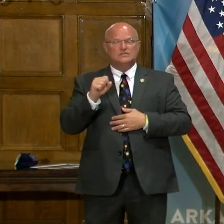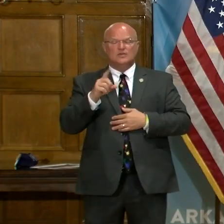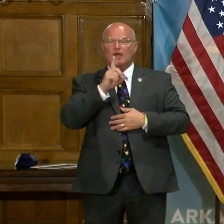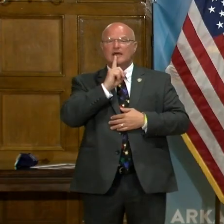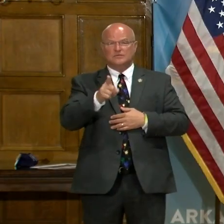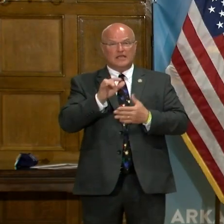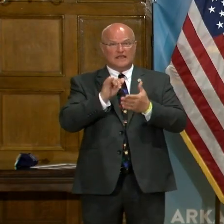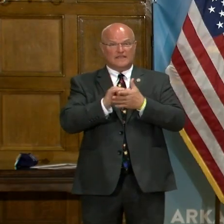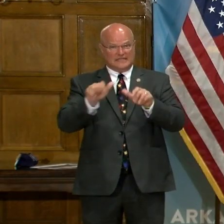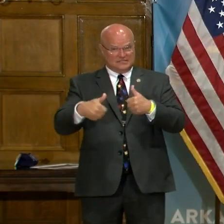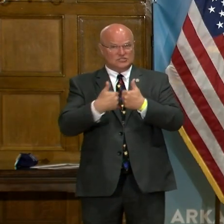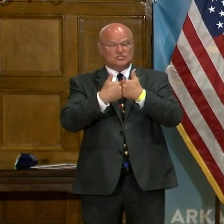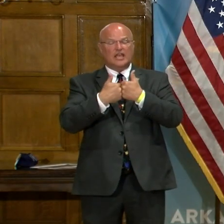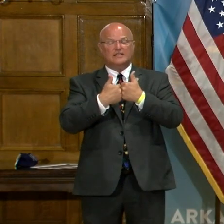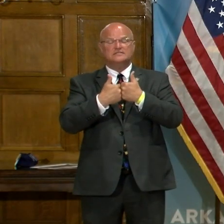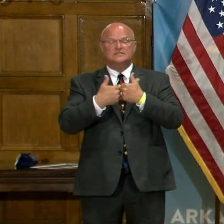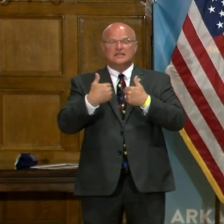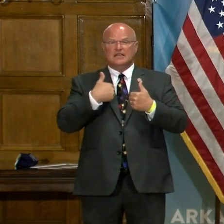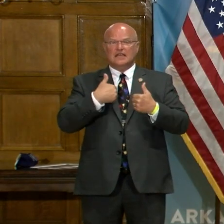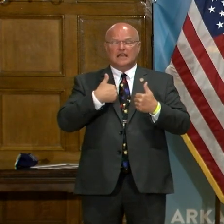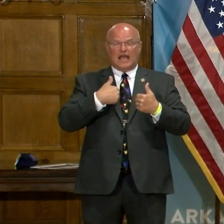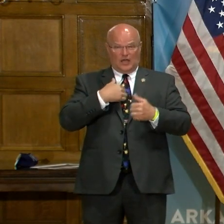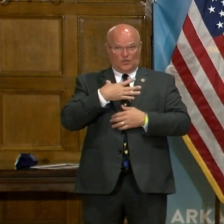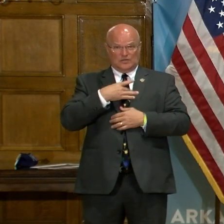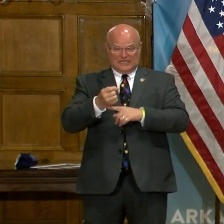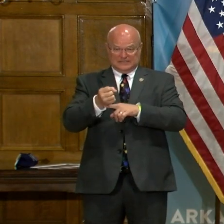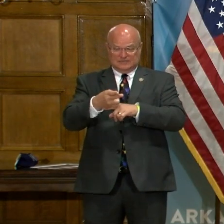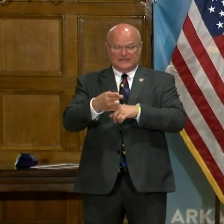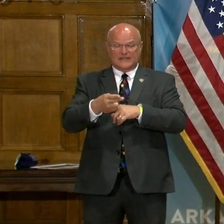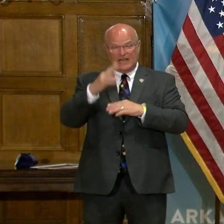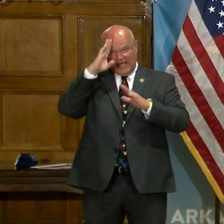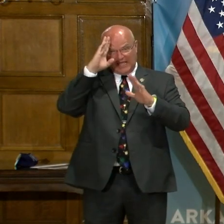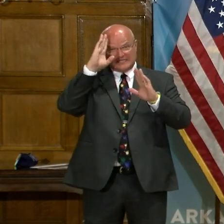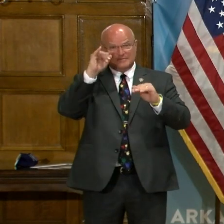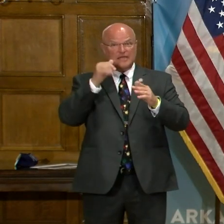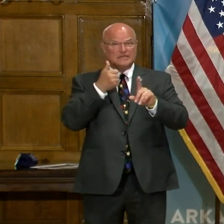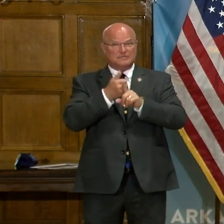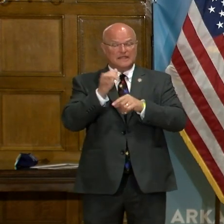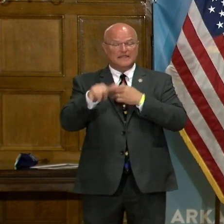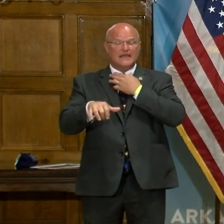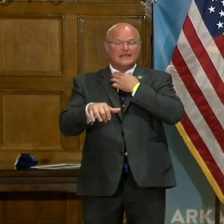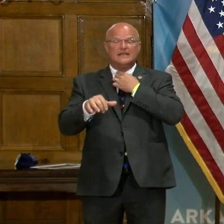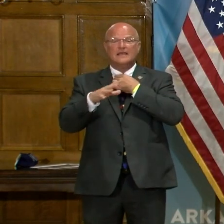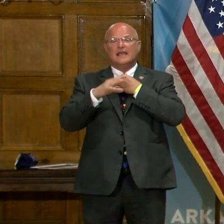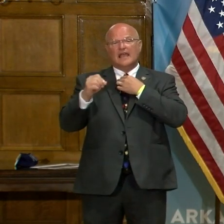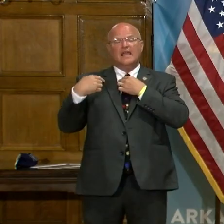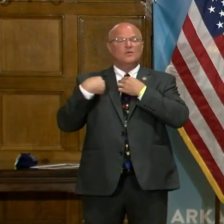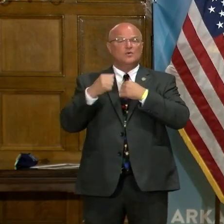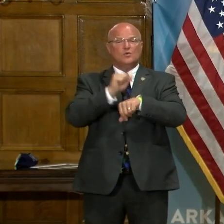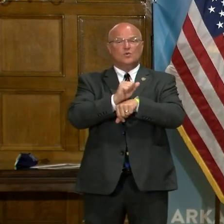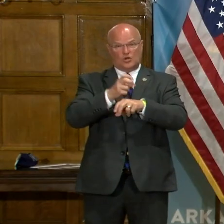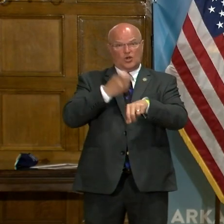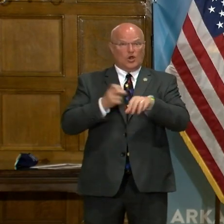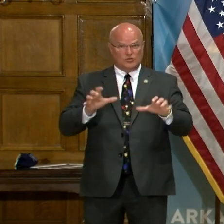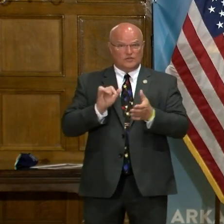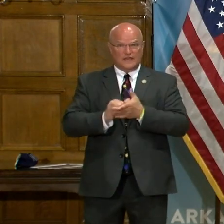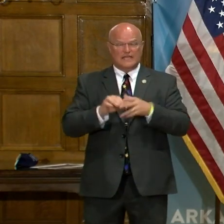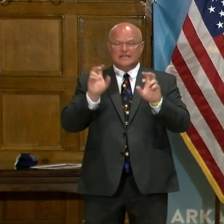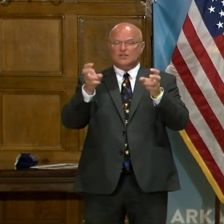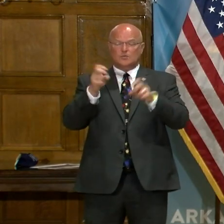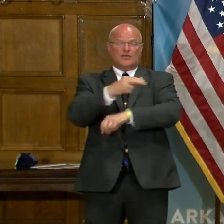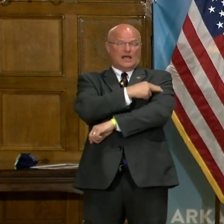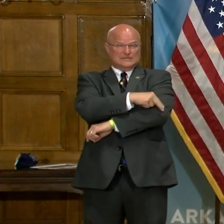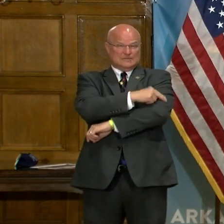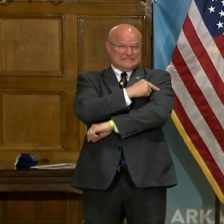so absolutely, that's a challenge. I would like to beat that. I expect to beat that. And we're working hard to do that. In terms